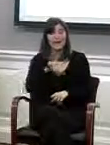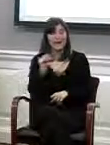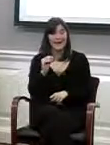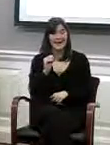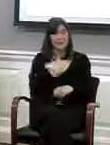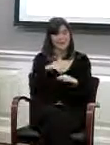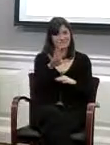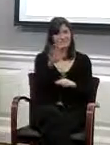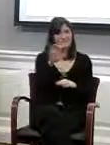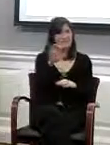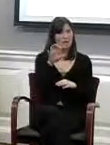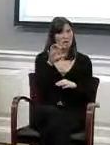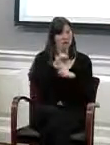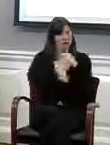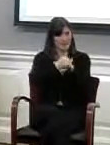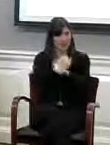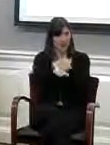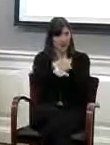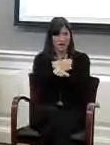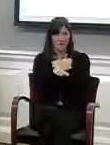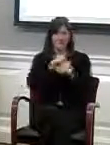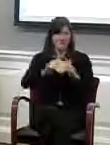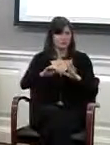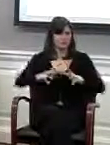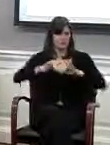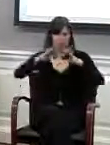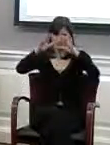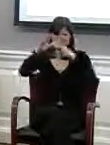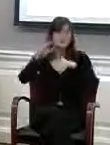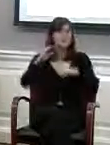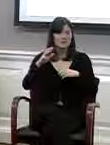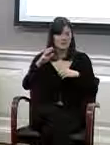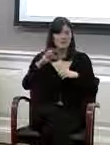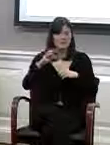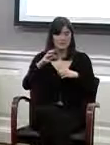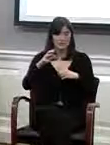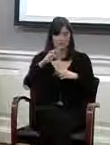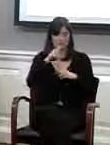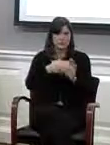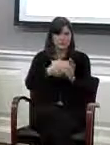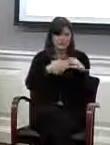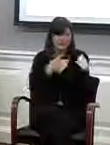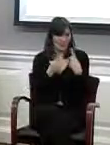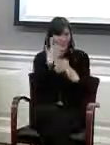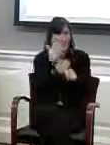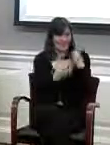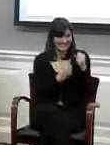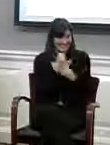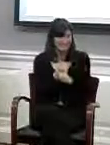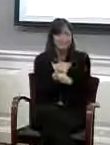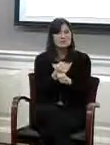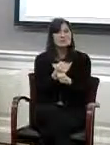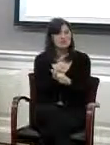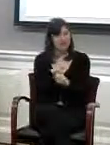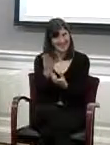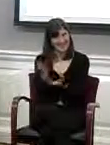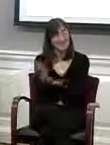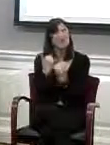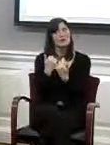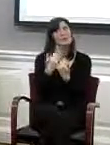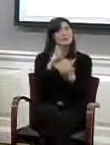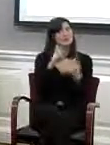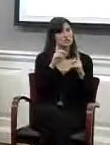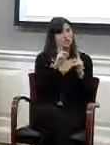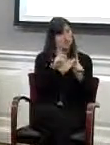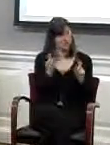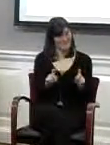alumni that we had identified for the participation over the last 5 years, we had a return rate of about 40% for the surveys,